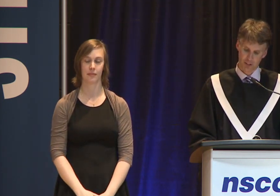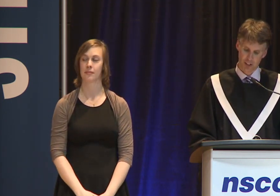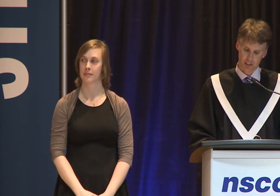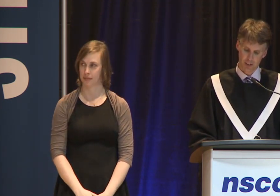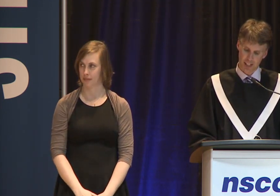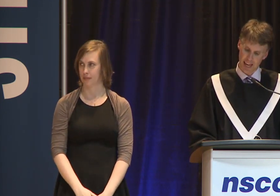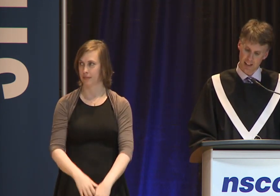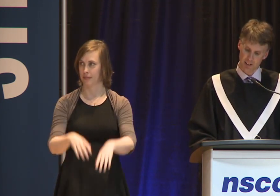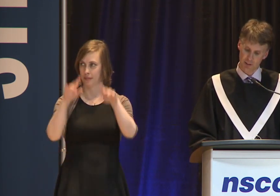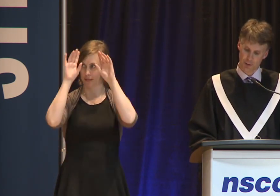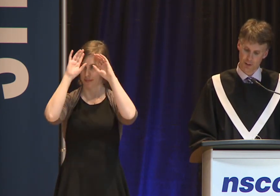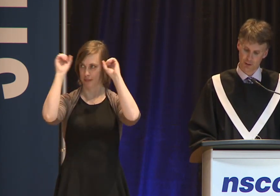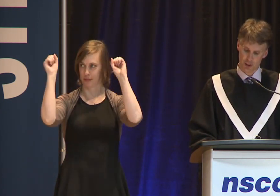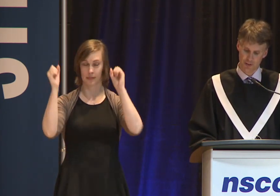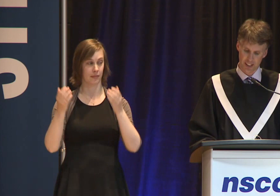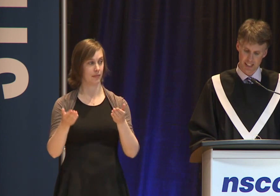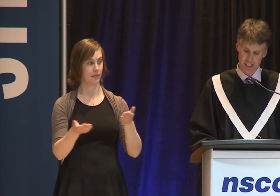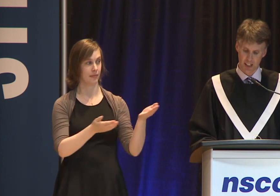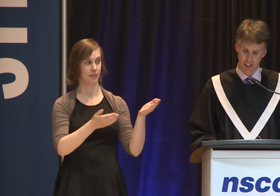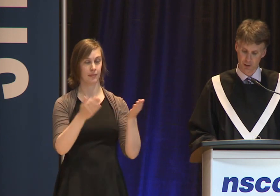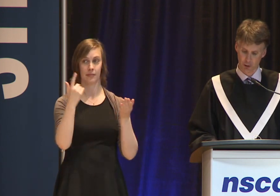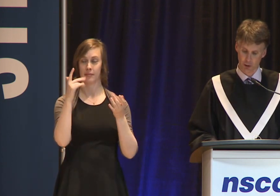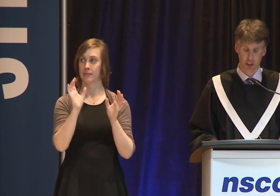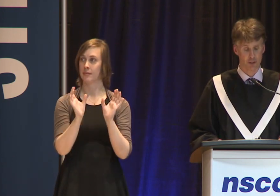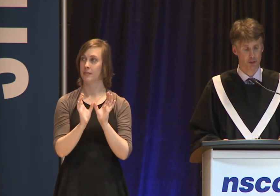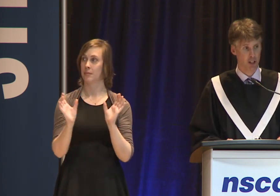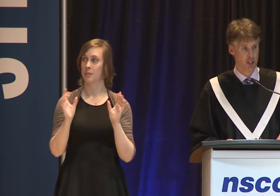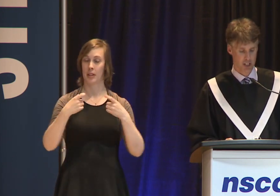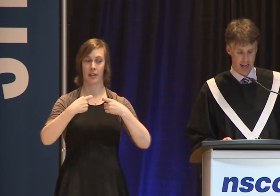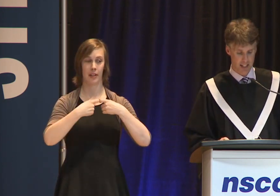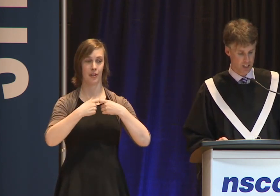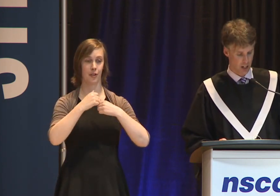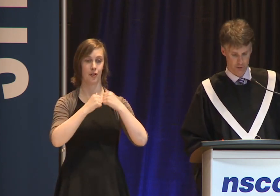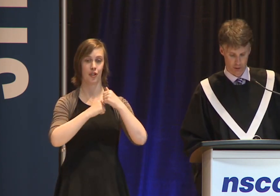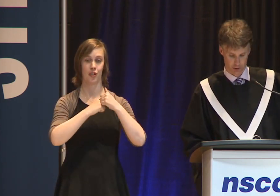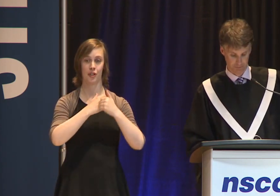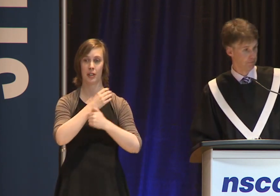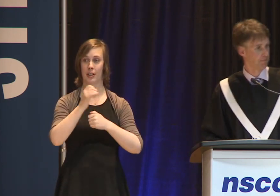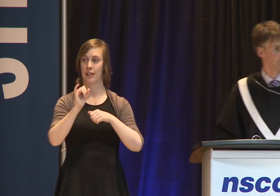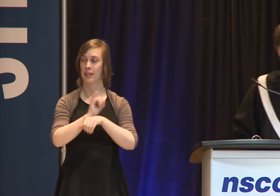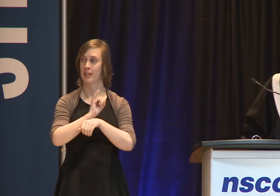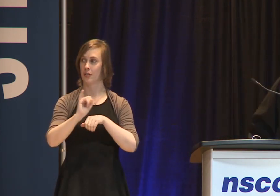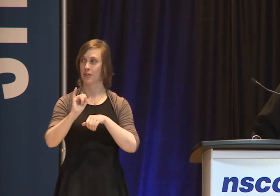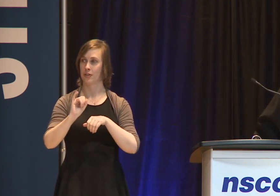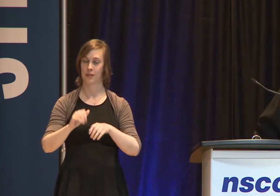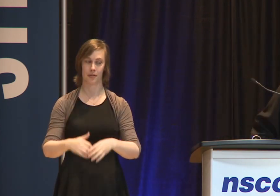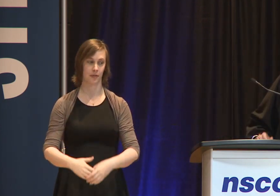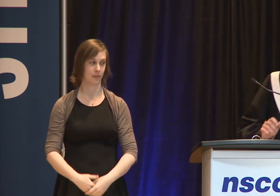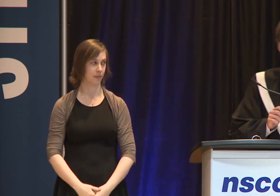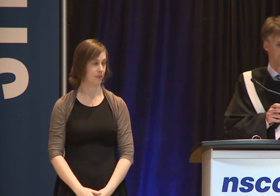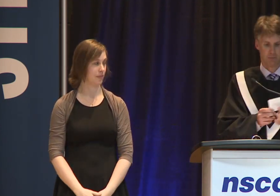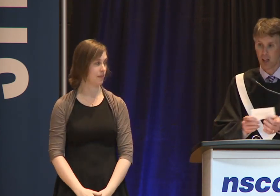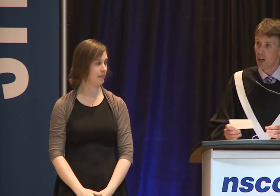Mr. President, the candidates for the certificate in electrical, construction, and industrial.